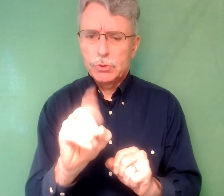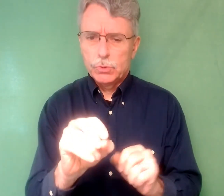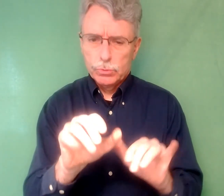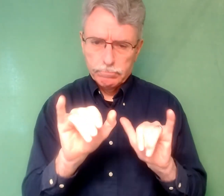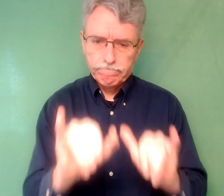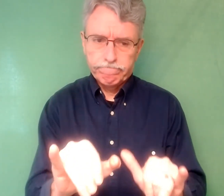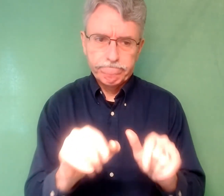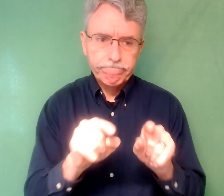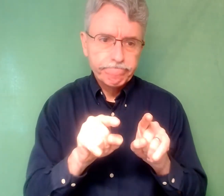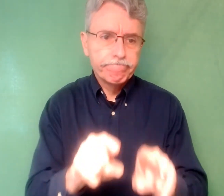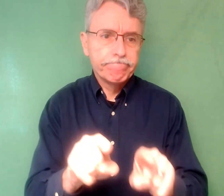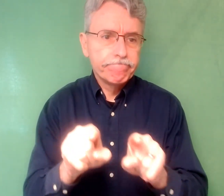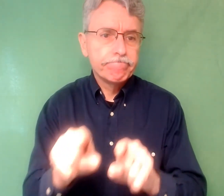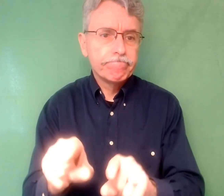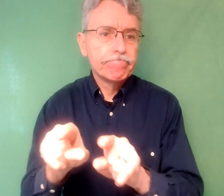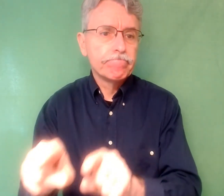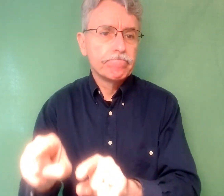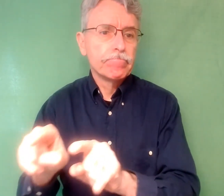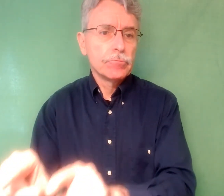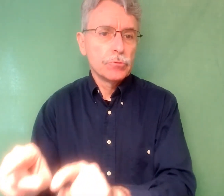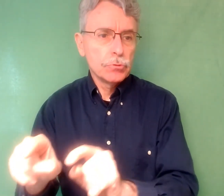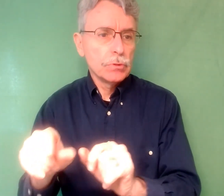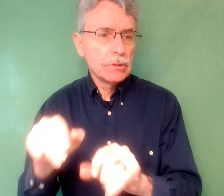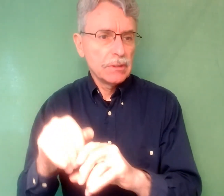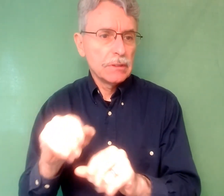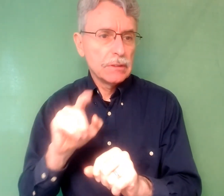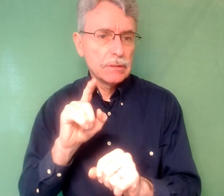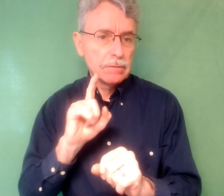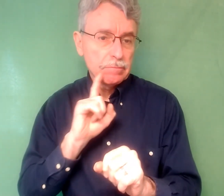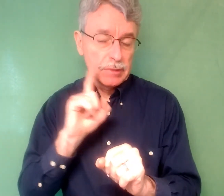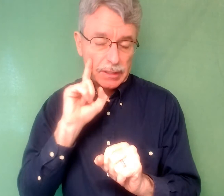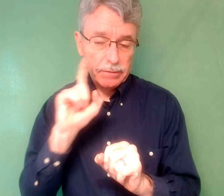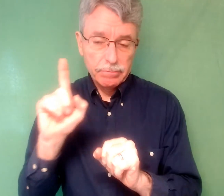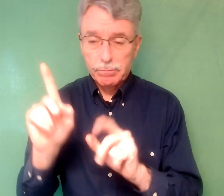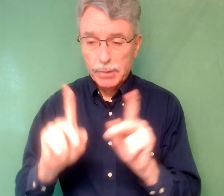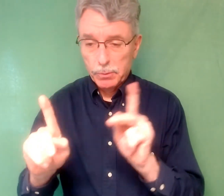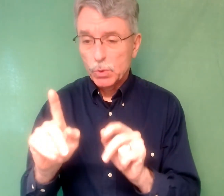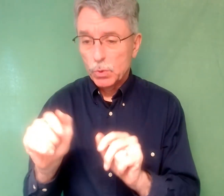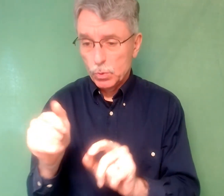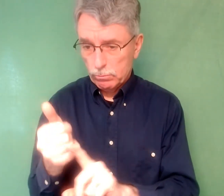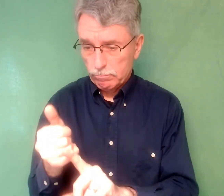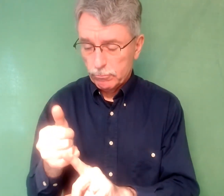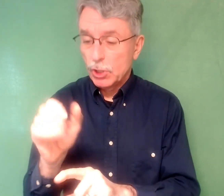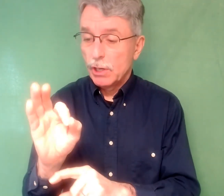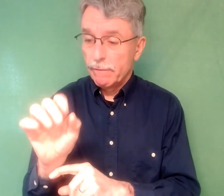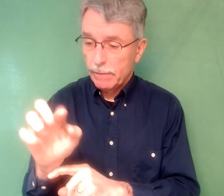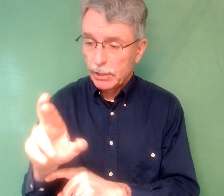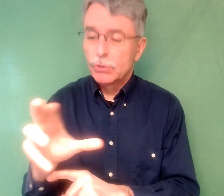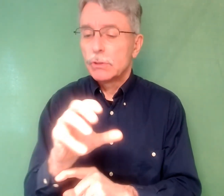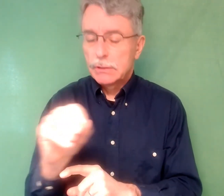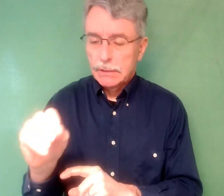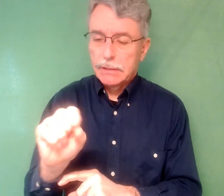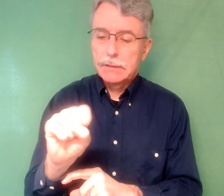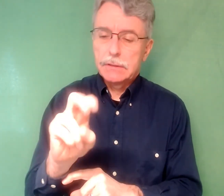studies involving deaf inmates, a recently completed prevalence study regarding substance abuse with deaf